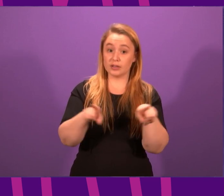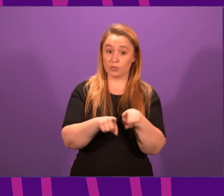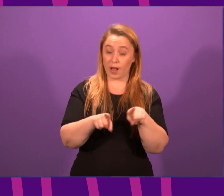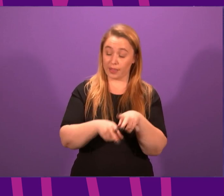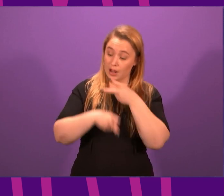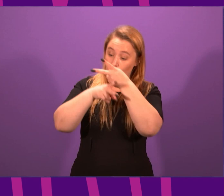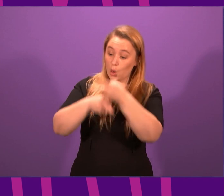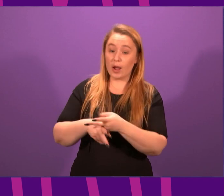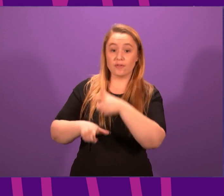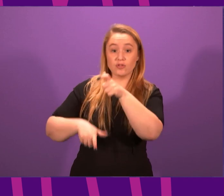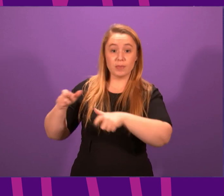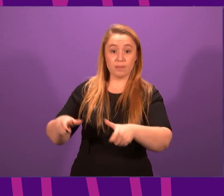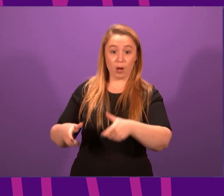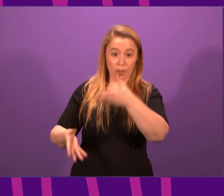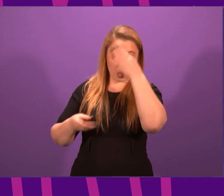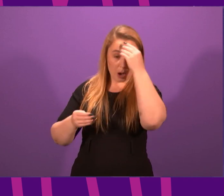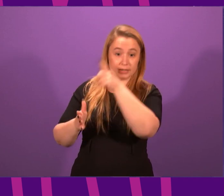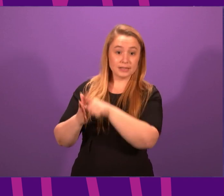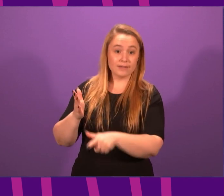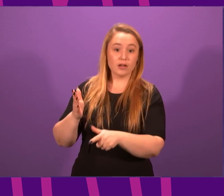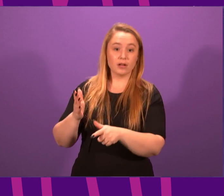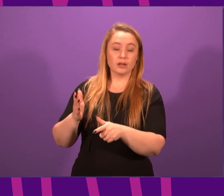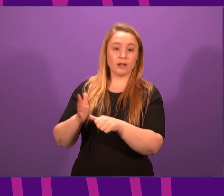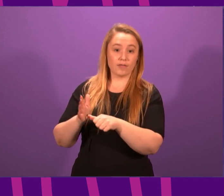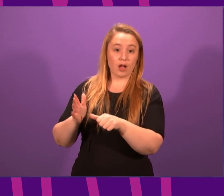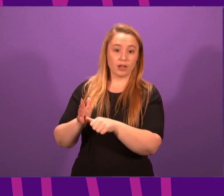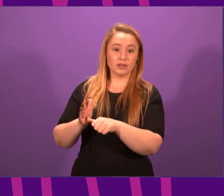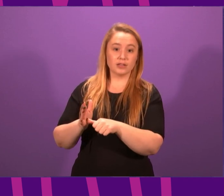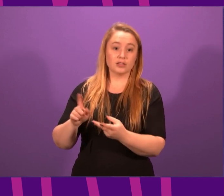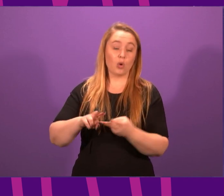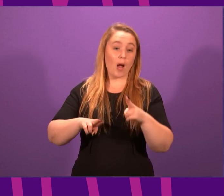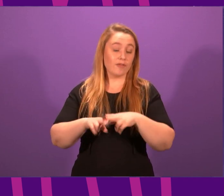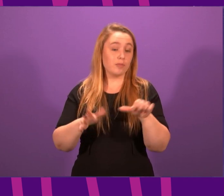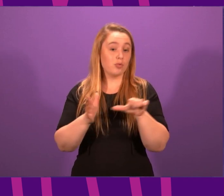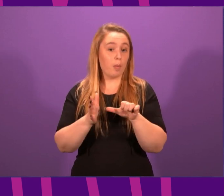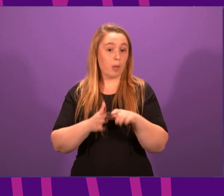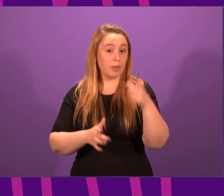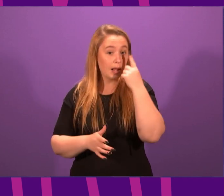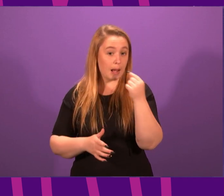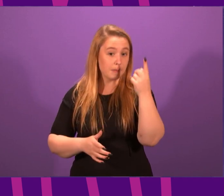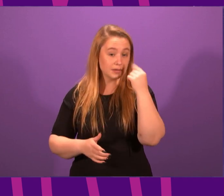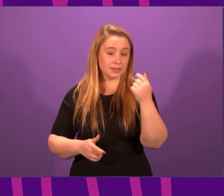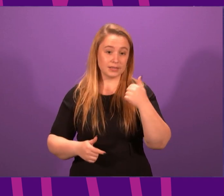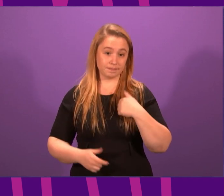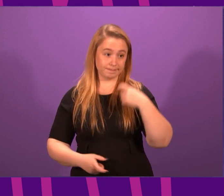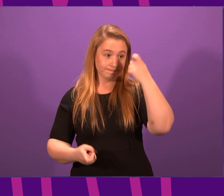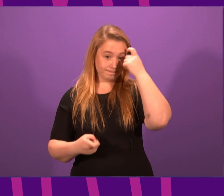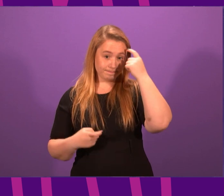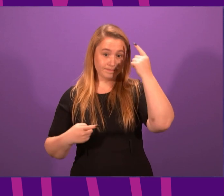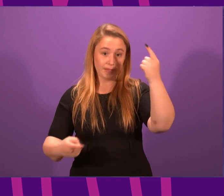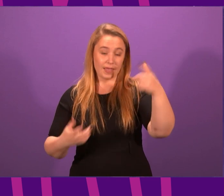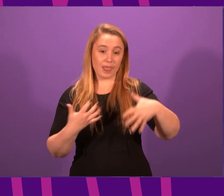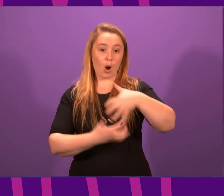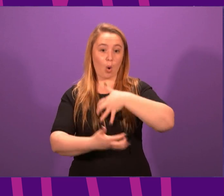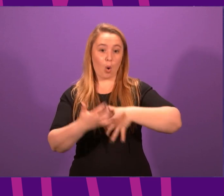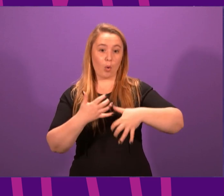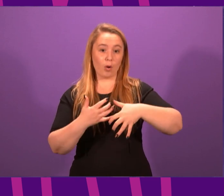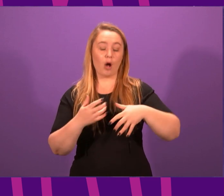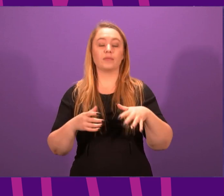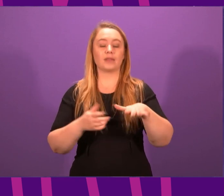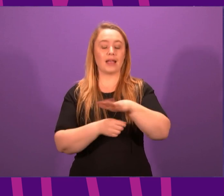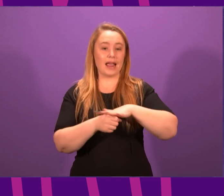learning disabilities as well. But if there's a capacity issue, then I would have suggested that these complexes where